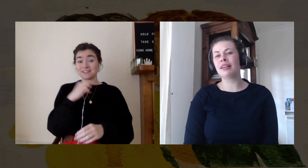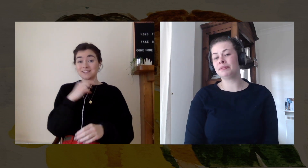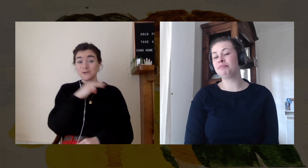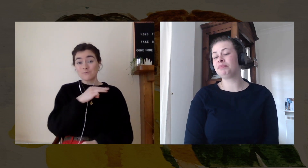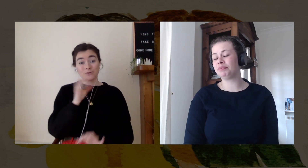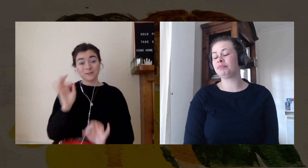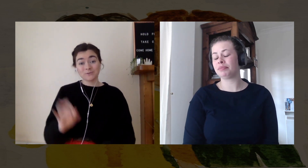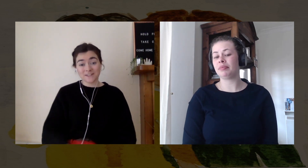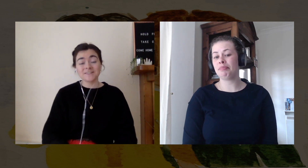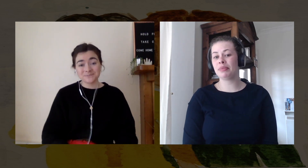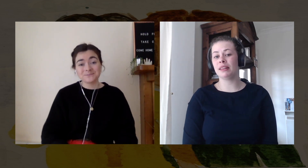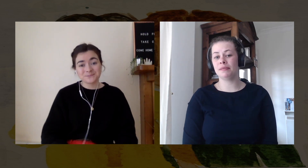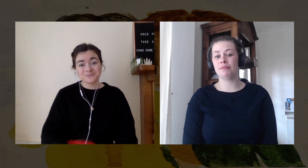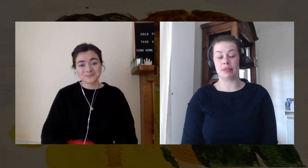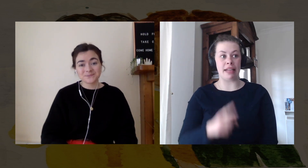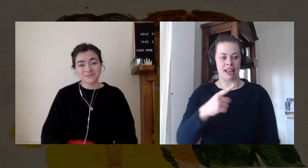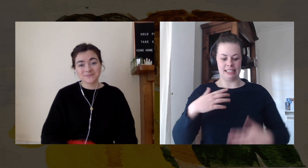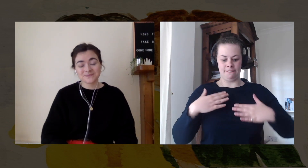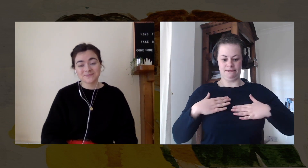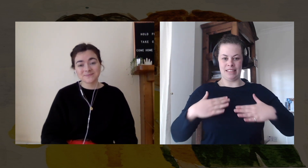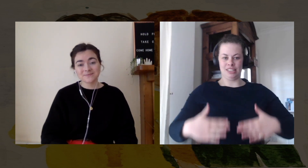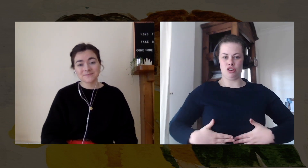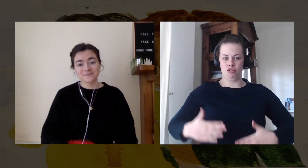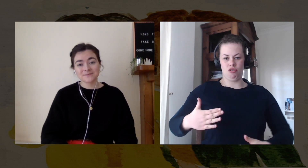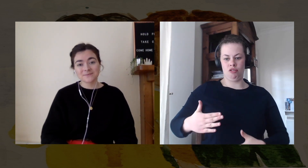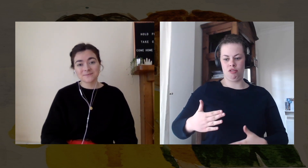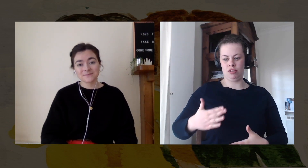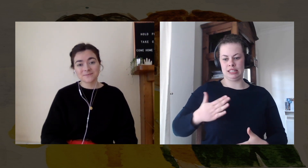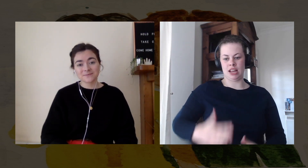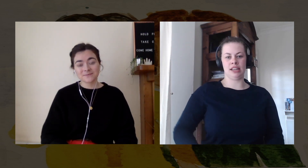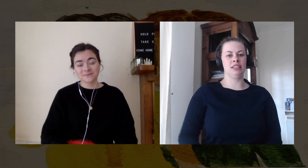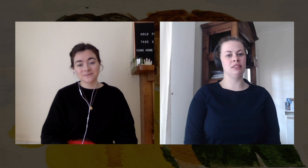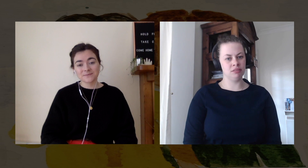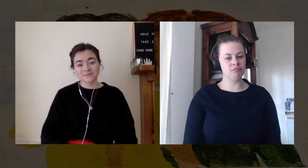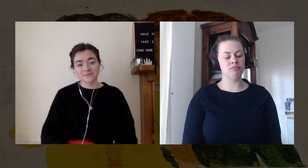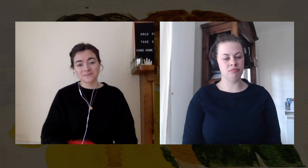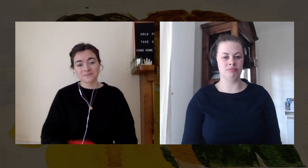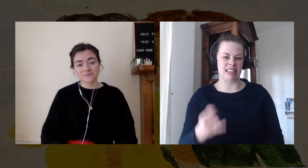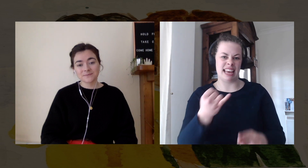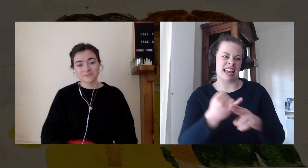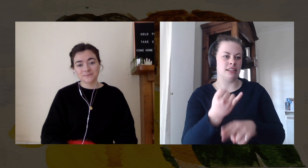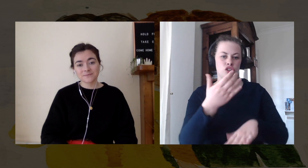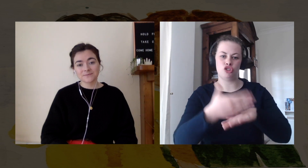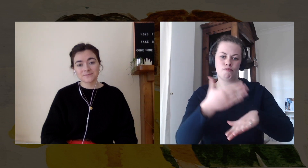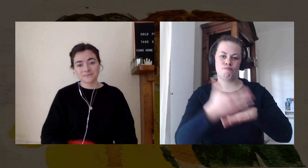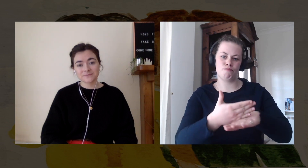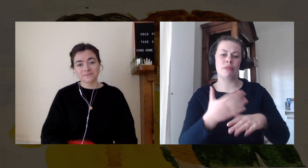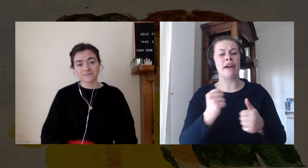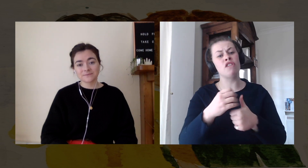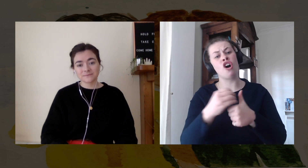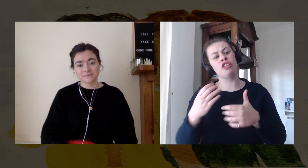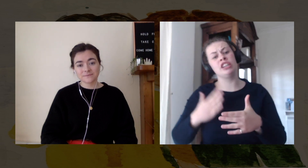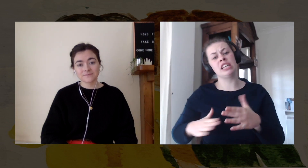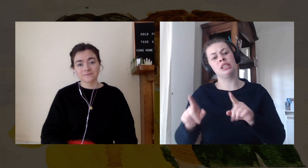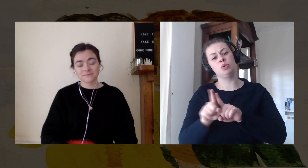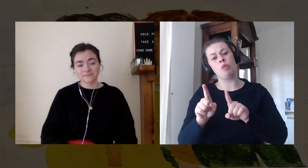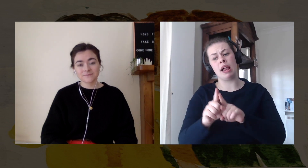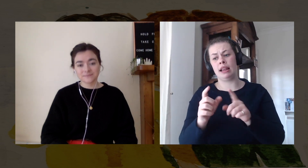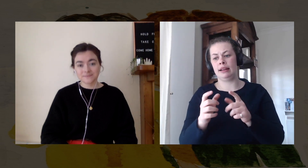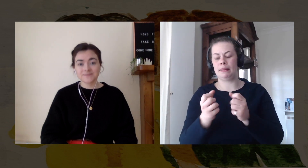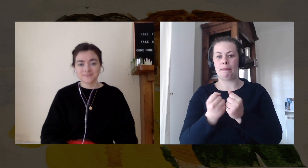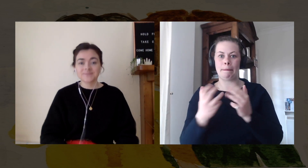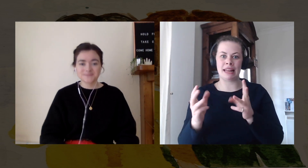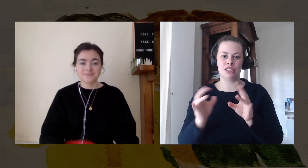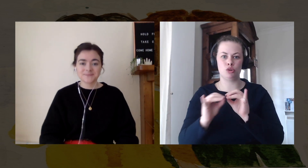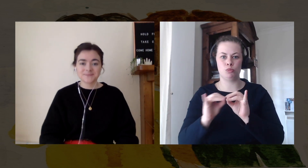things. Like in a job. There's also, as an interpreter, so many interpreters are freelance, and the stresses that come along with those. We're talking about the